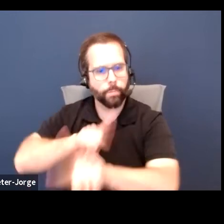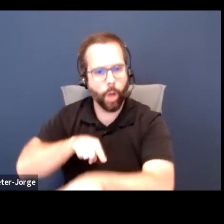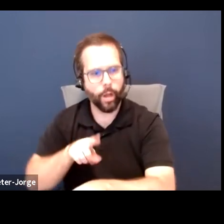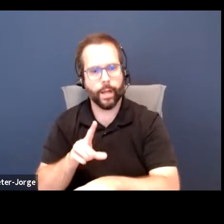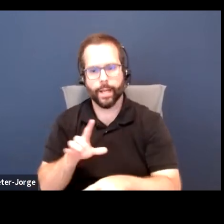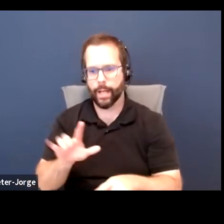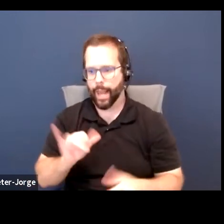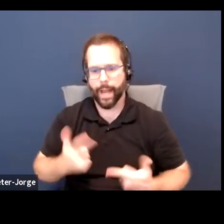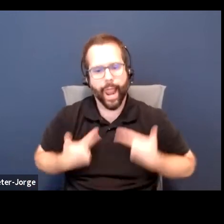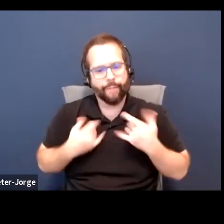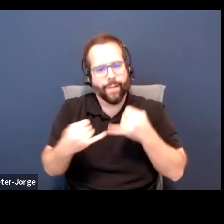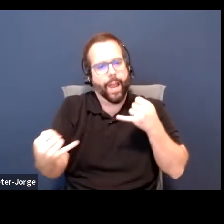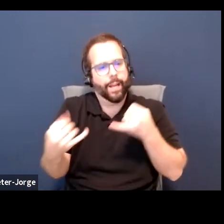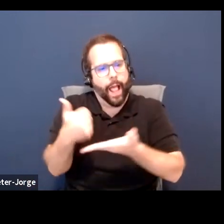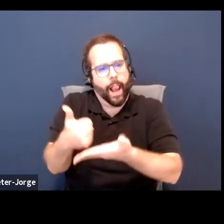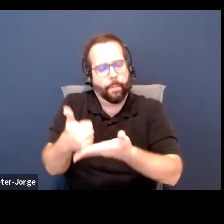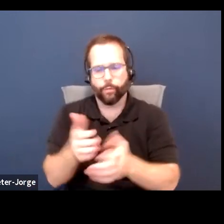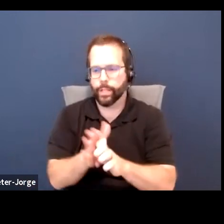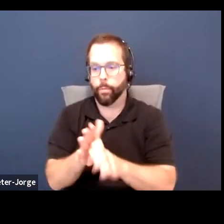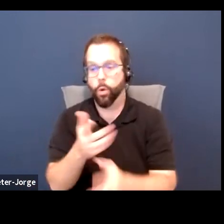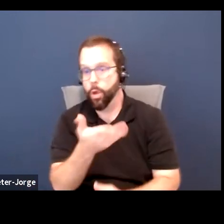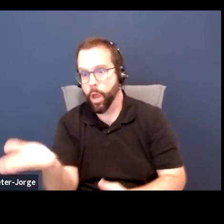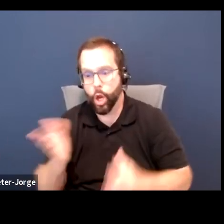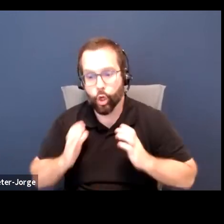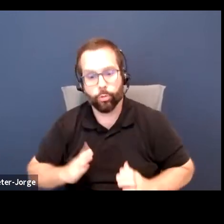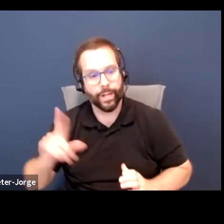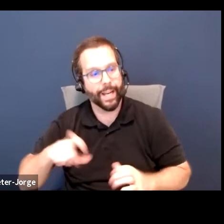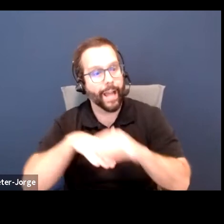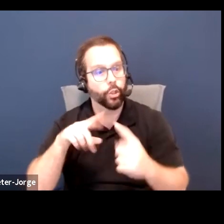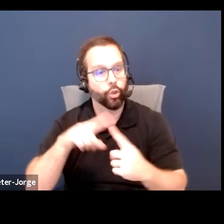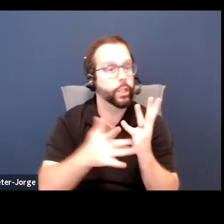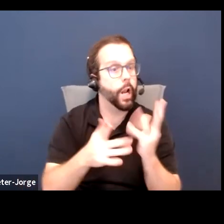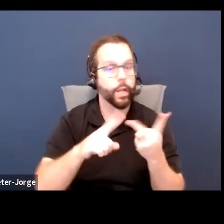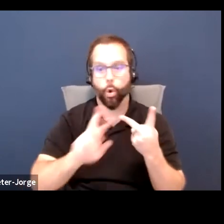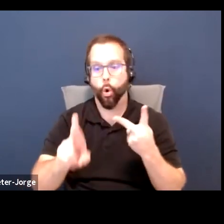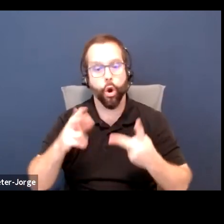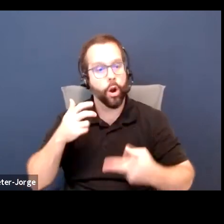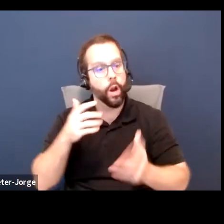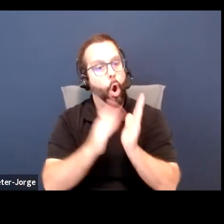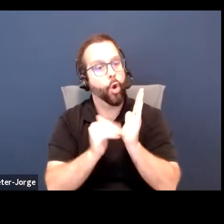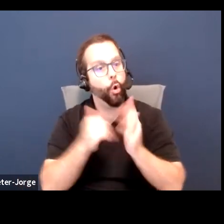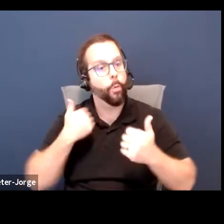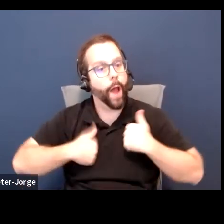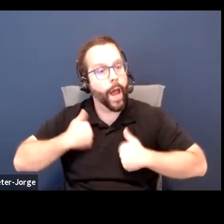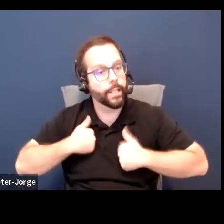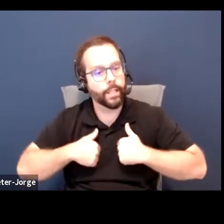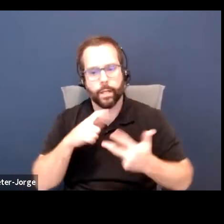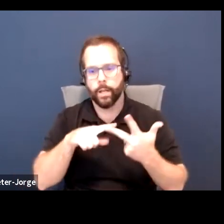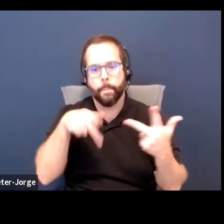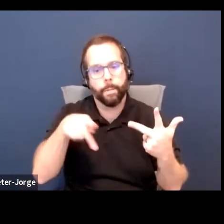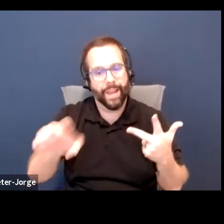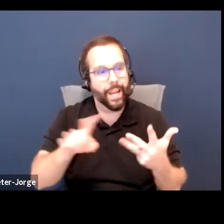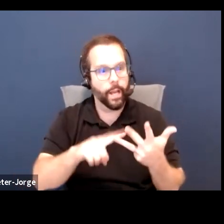Things like helping consumers access technology, hygiene items, PPE, food, transportation,